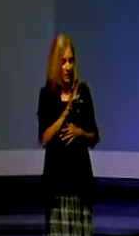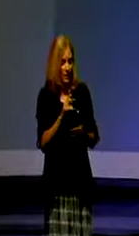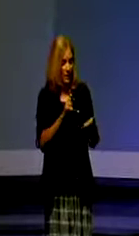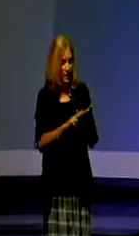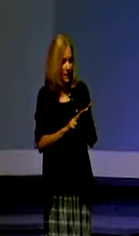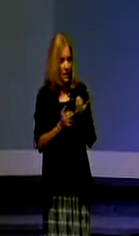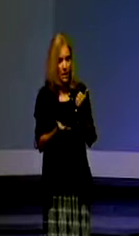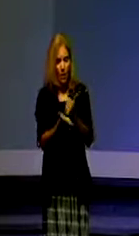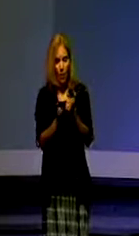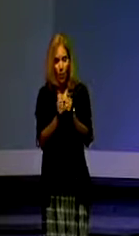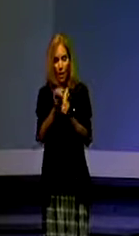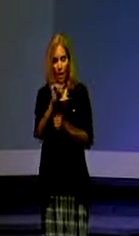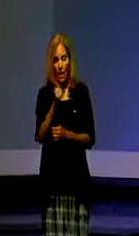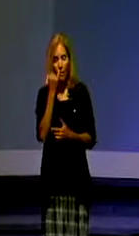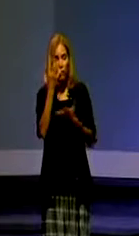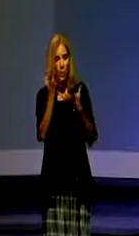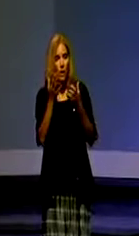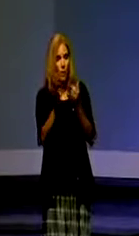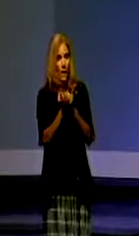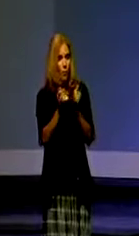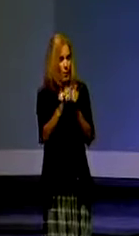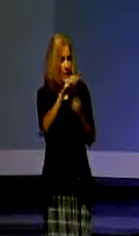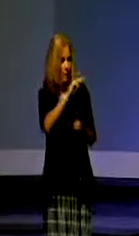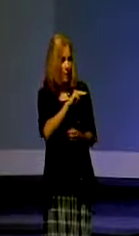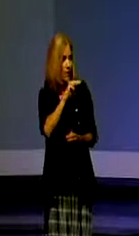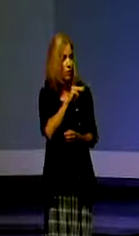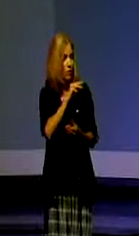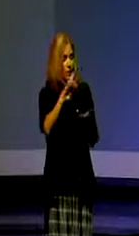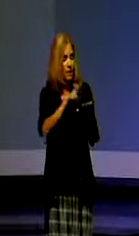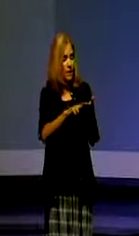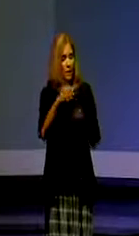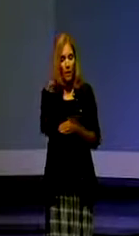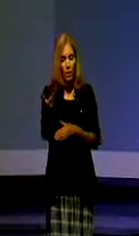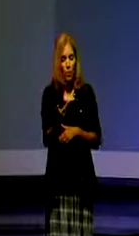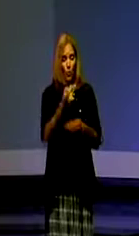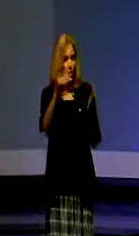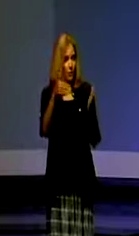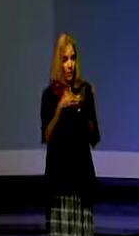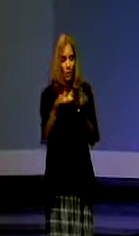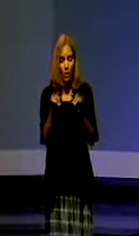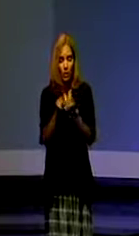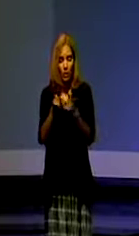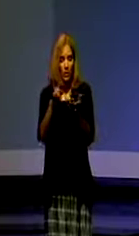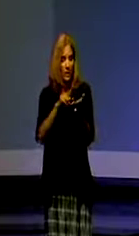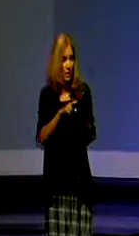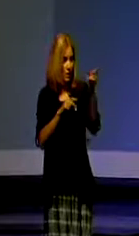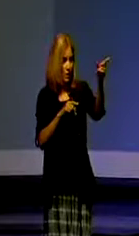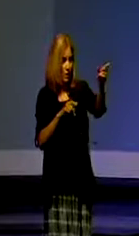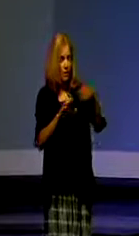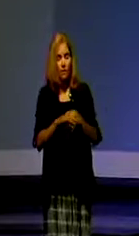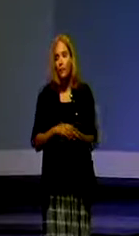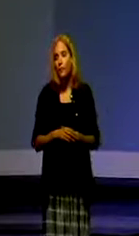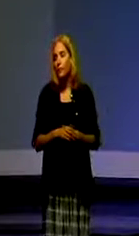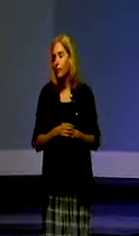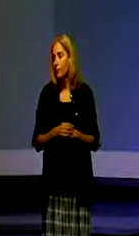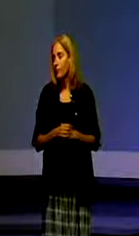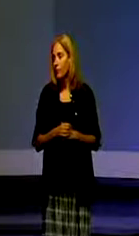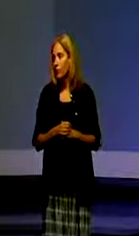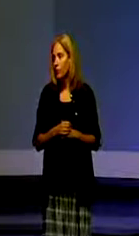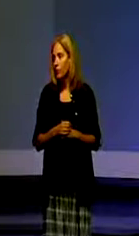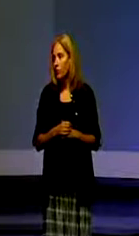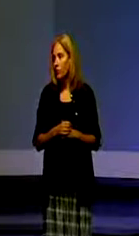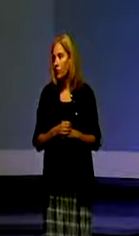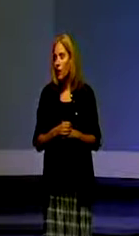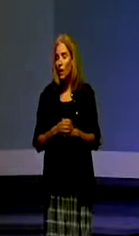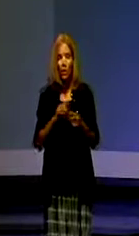sign up to help with that. If you'd like to help with that ministry, you can sign up at the Welcome Center as well. There's a sign-up sheet there. And then